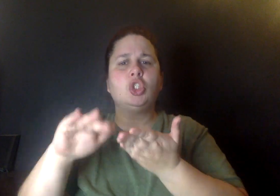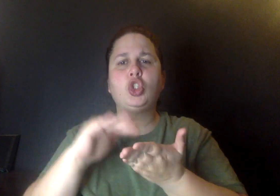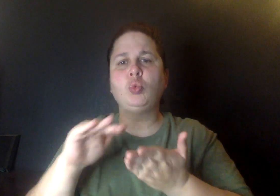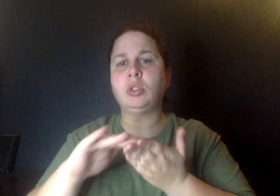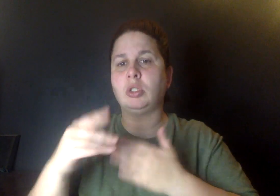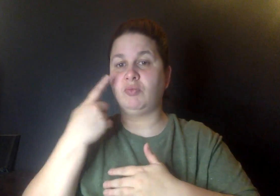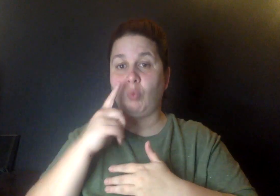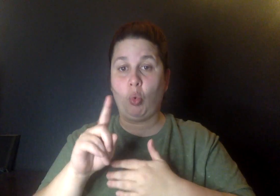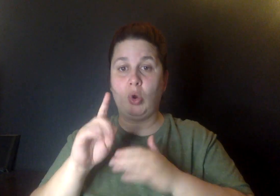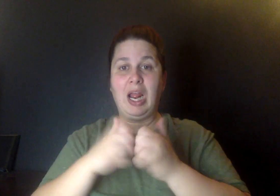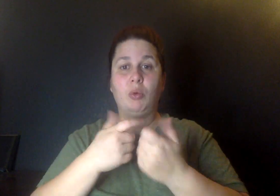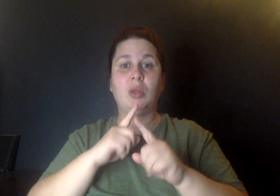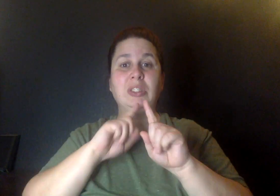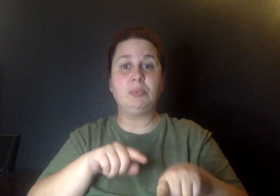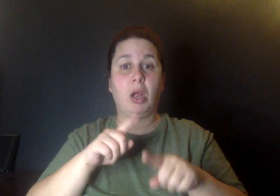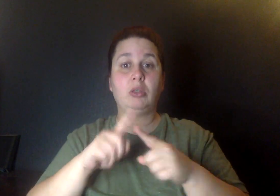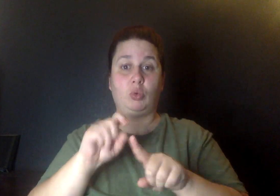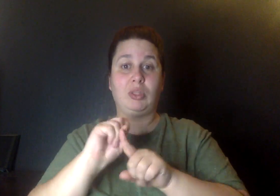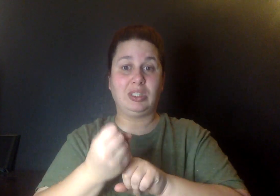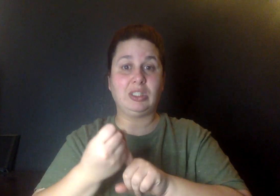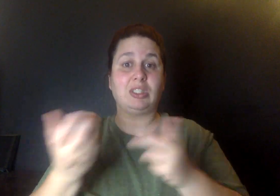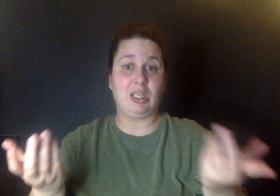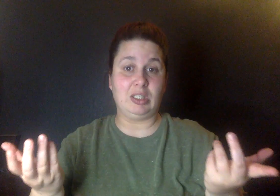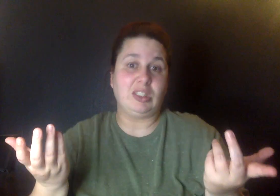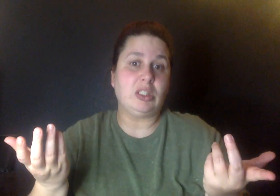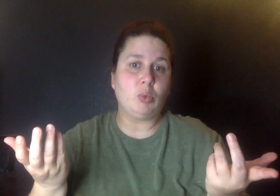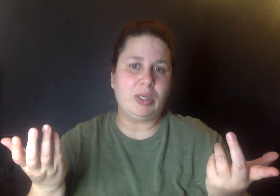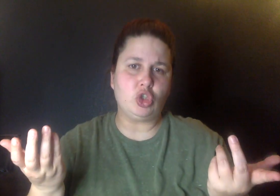students for how to respond to the situation.